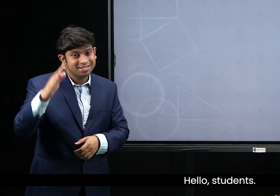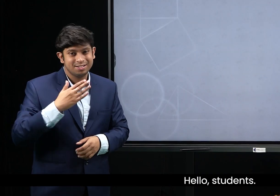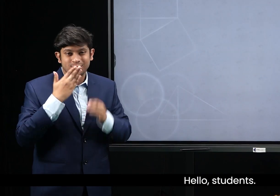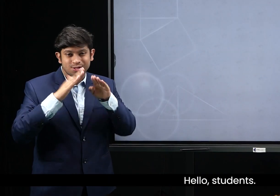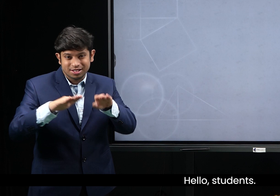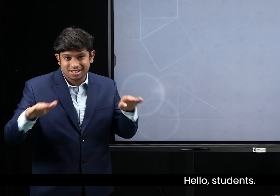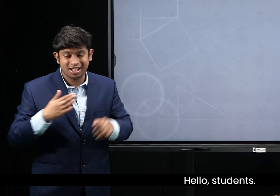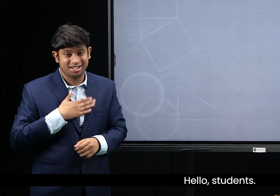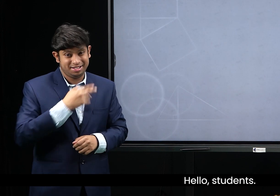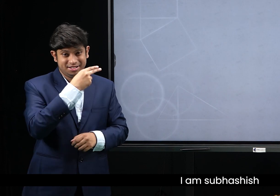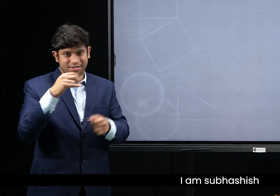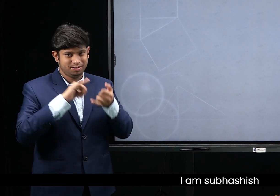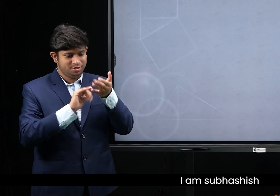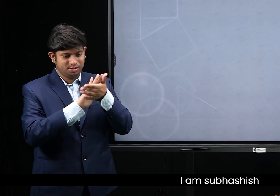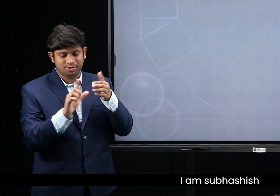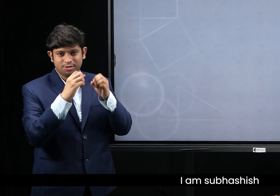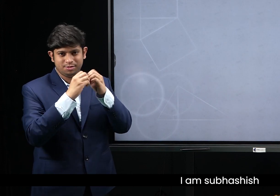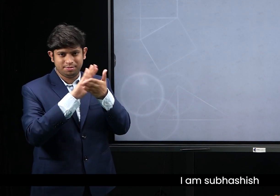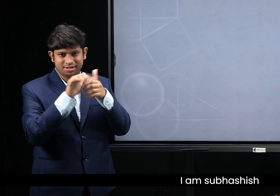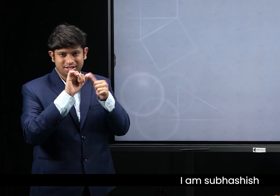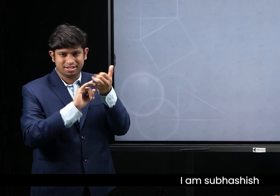Hello students, I am Subhashish.